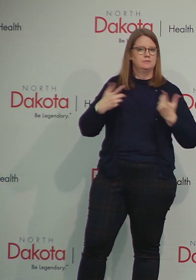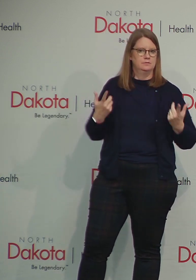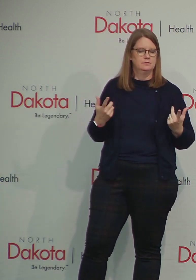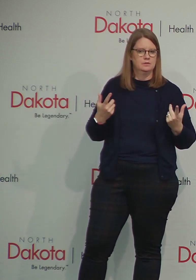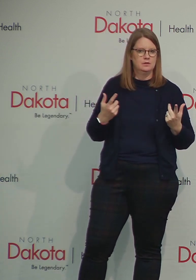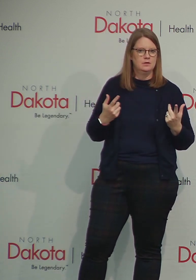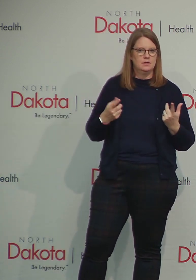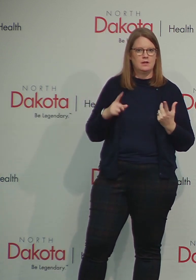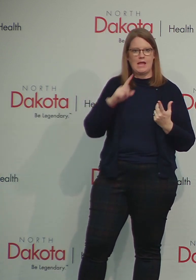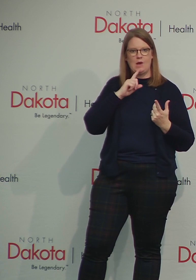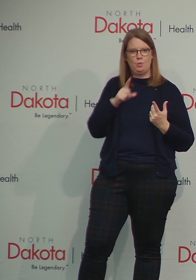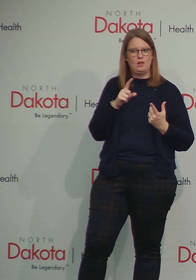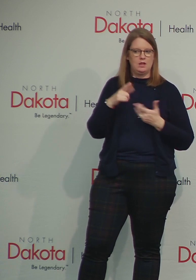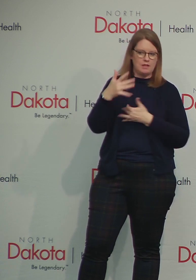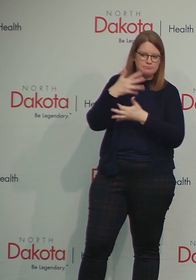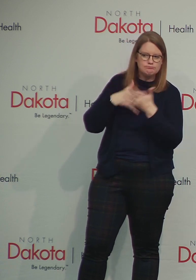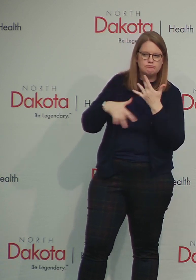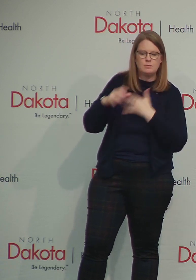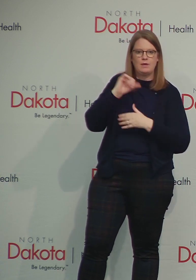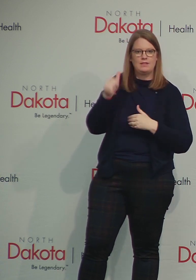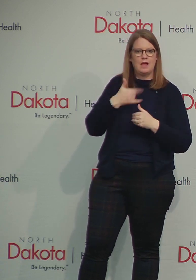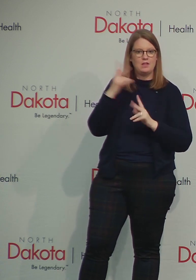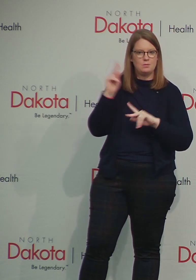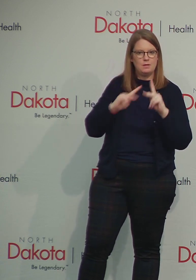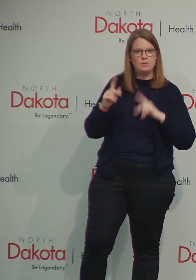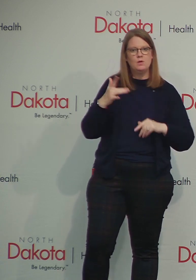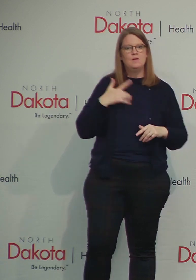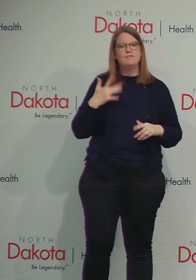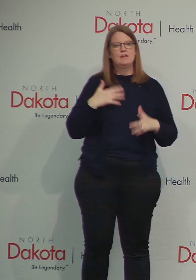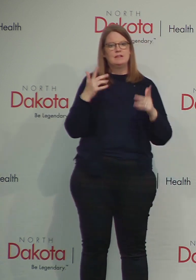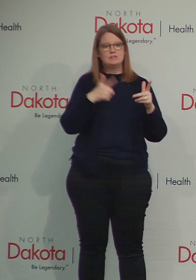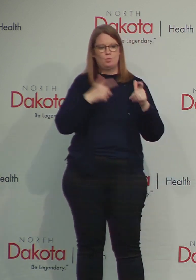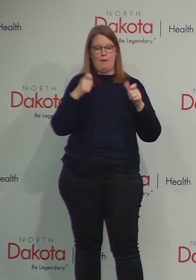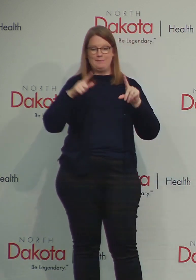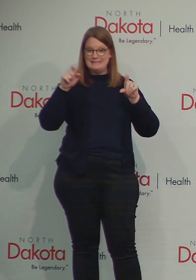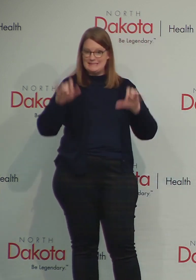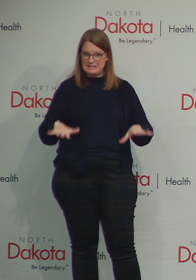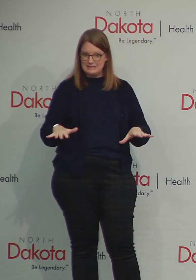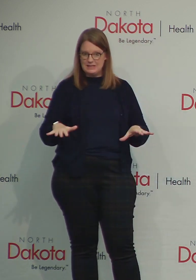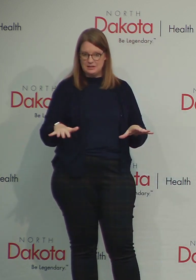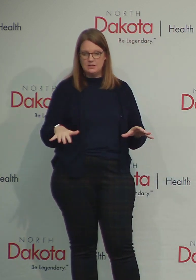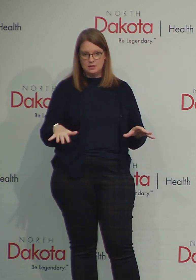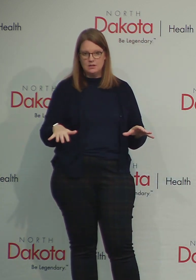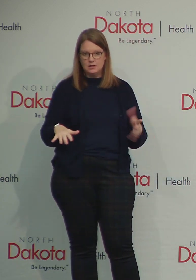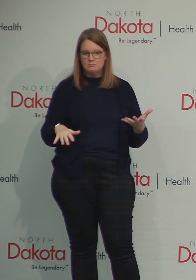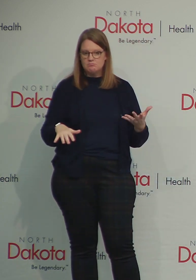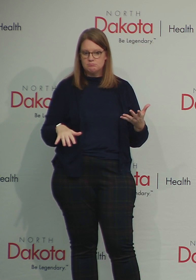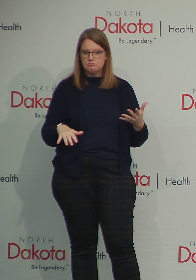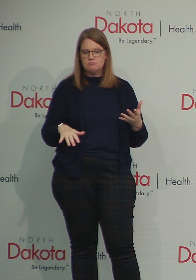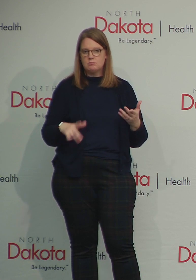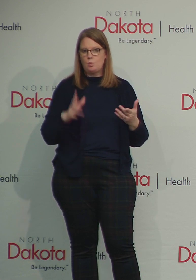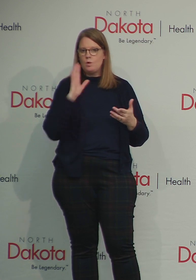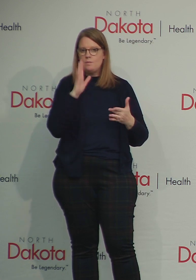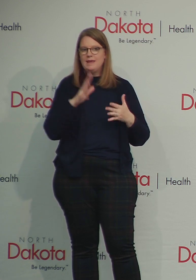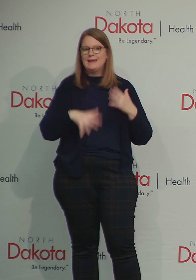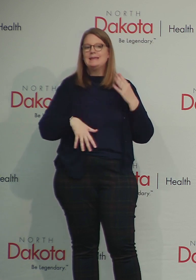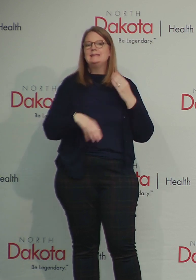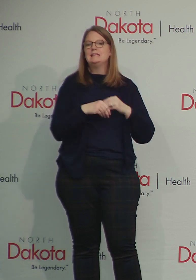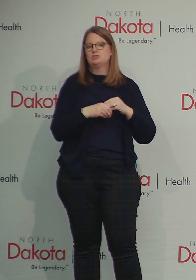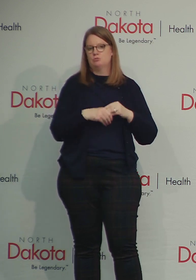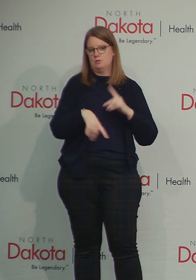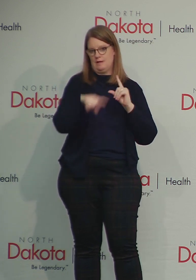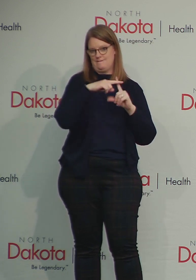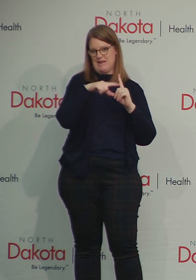out of contact with others. We believe that this rapid testing at this scale is going to create an additional competitive advantage for